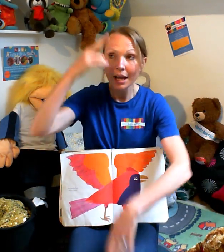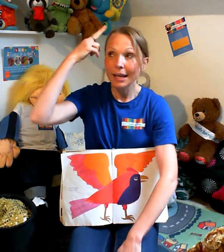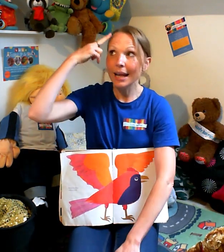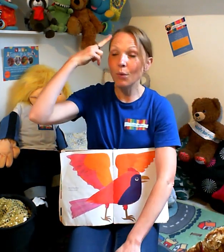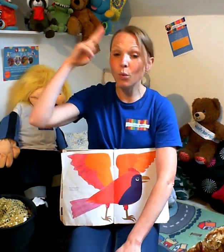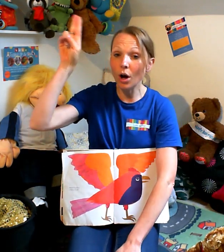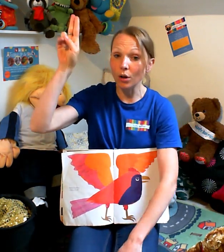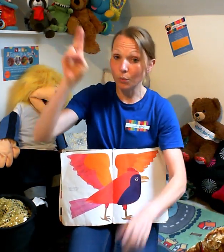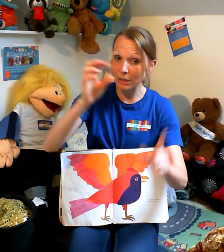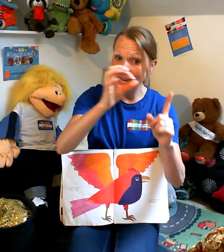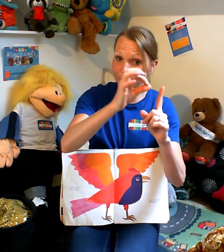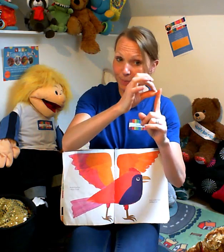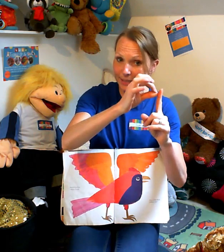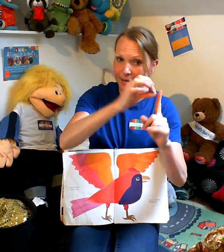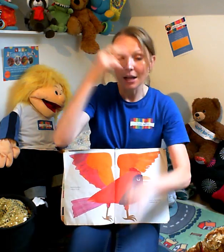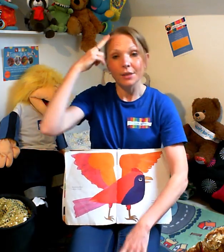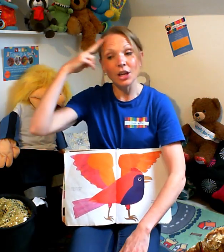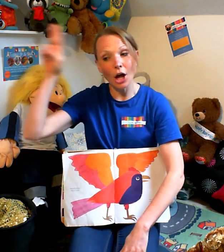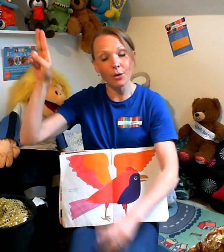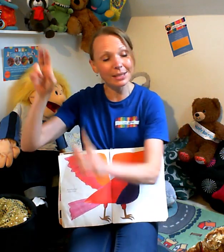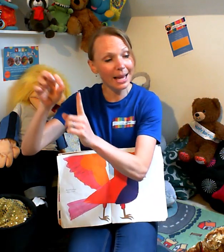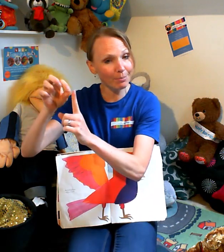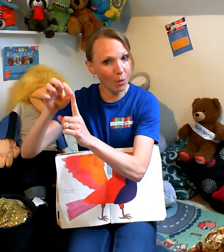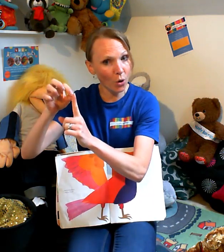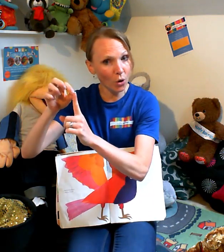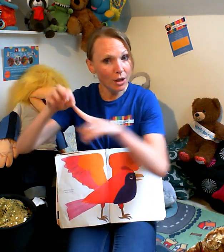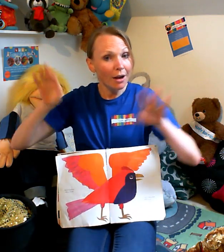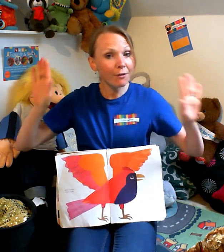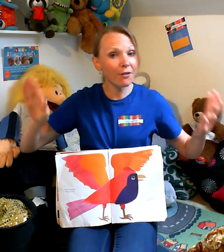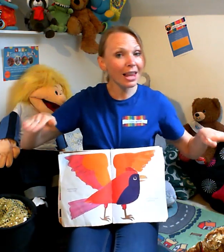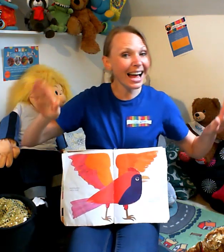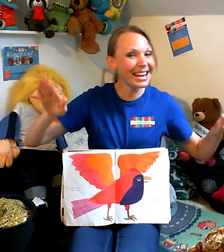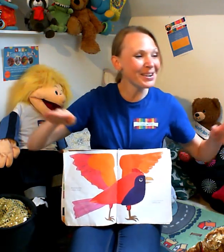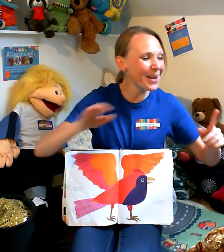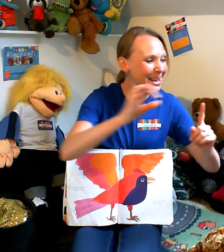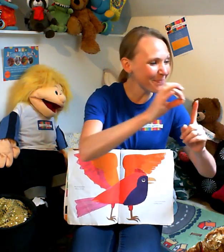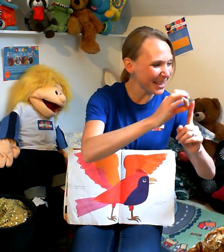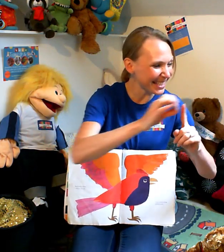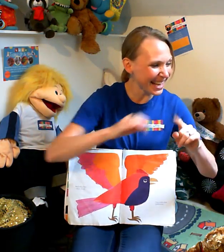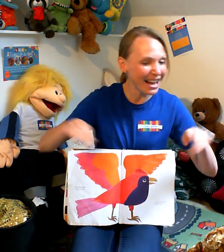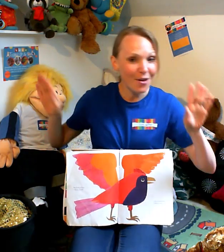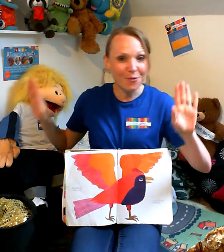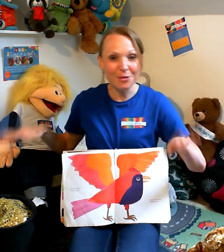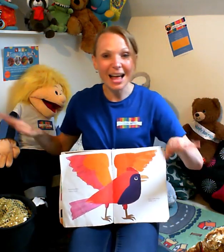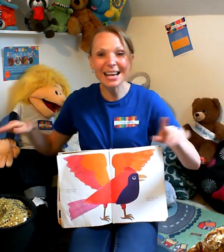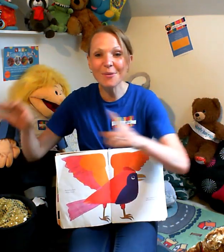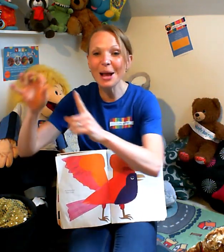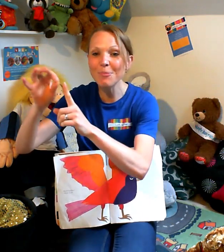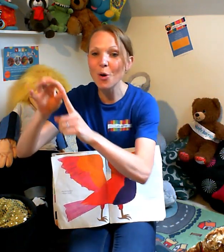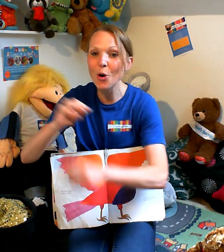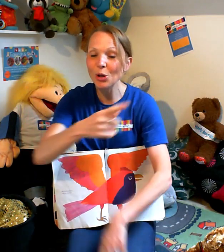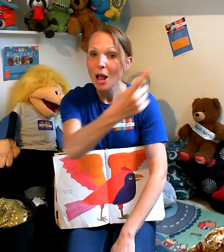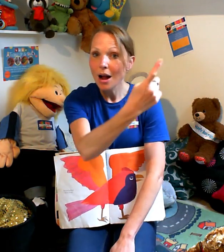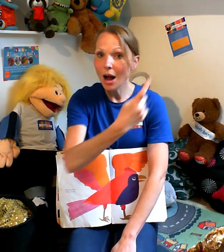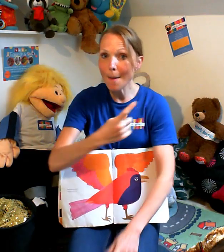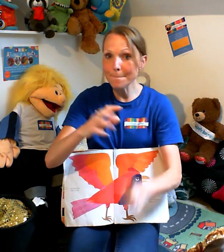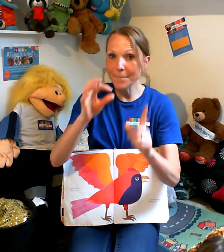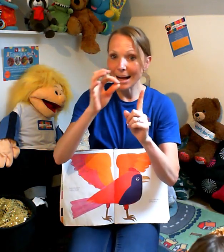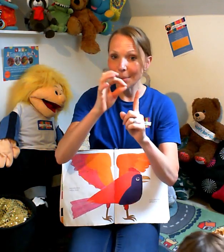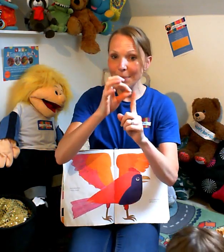Now one was named Peter, the other was named Paul. Fly away, Peter, fly away, Paul. Come back,